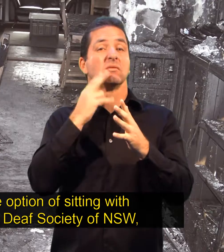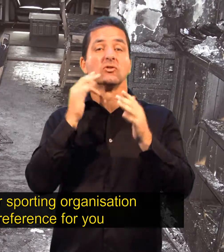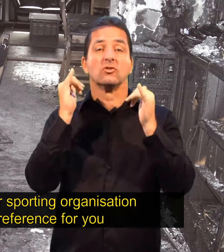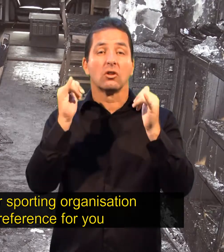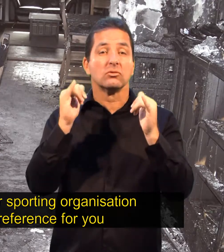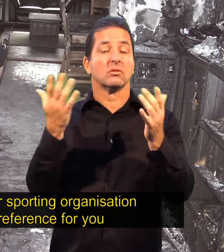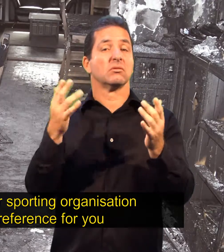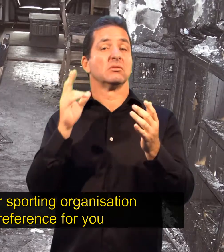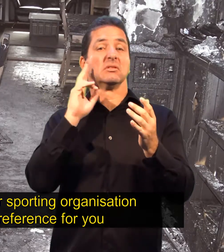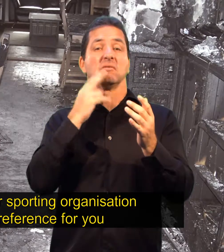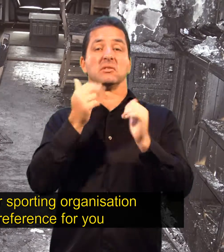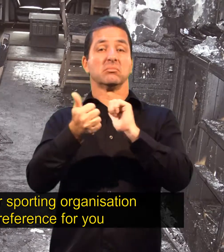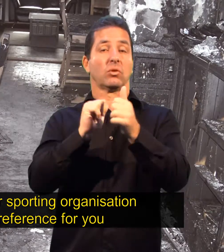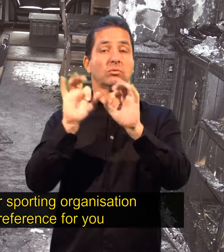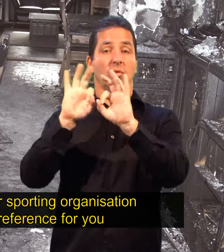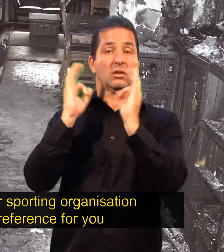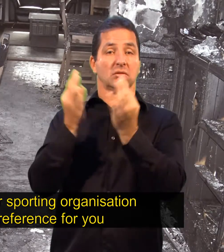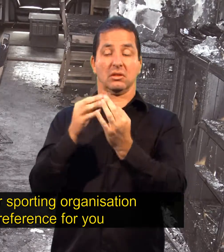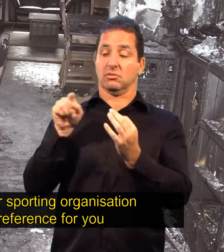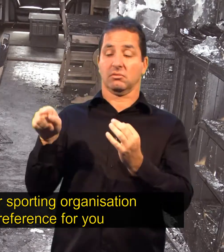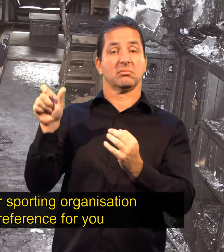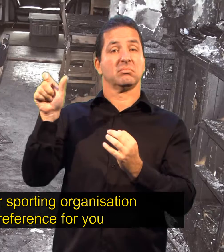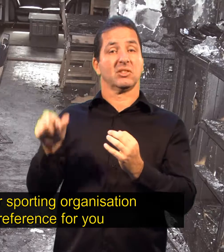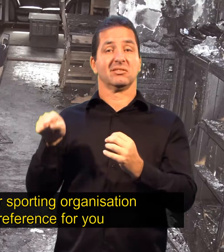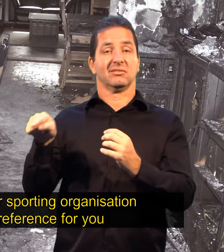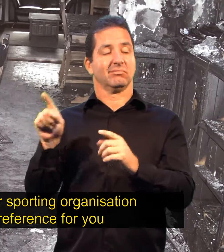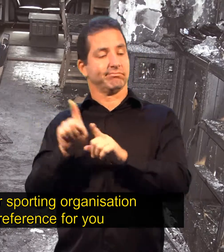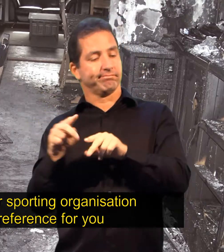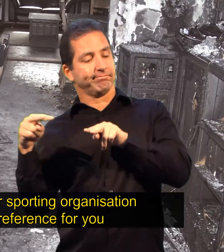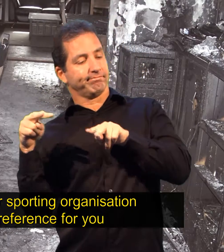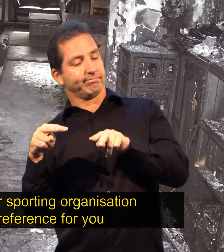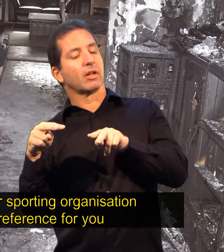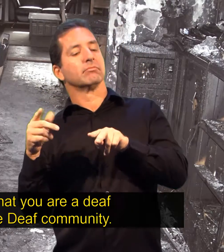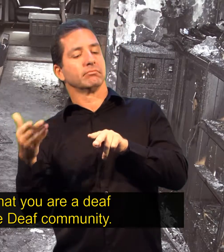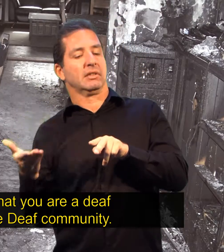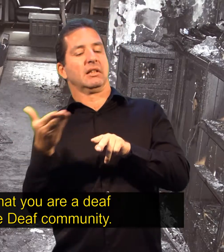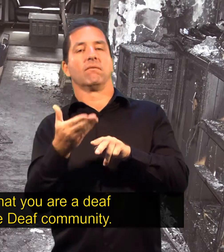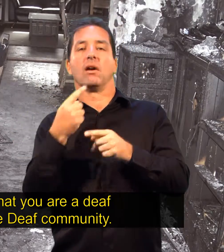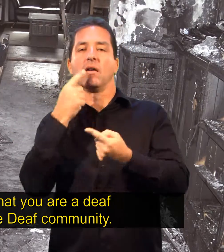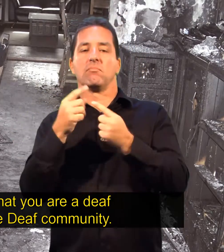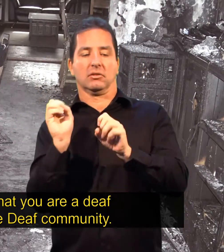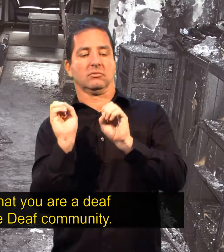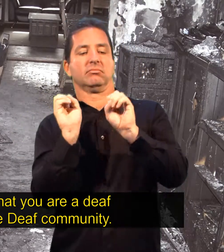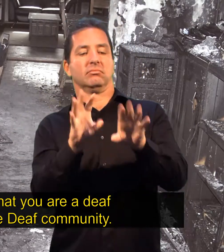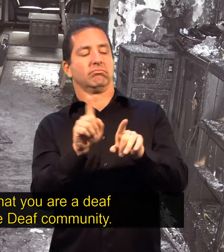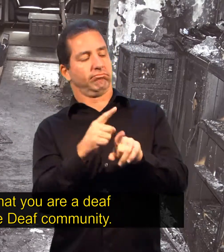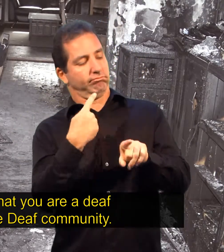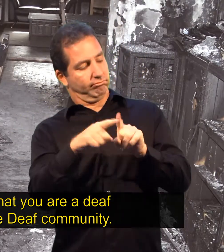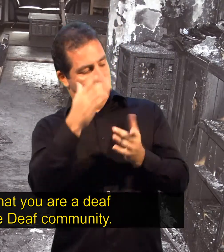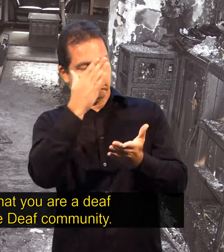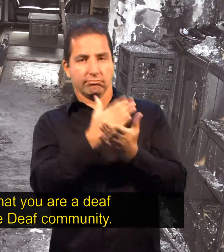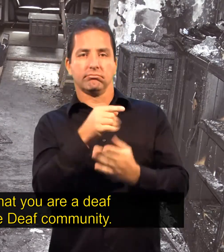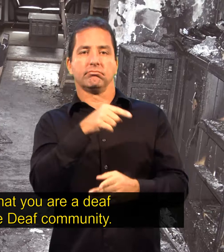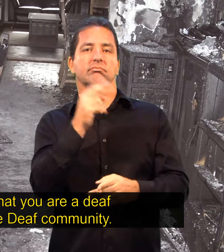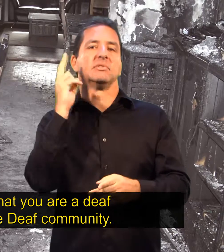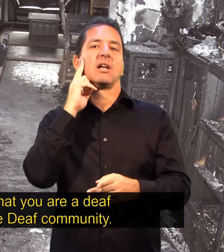Wales or a deaf social or sporting organisation to provide a reference for you, as evidence that you are a deaf member of the